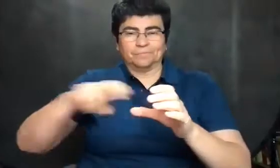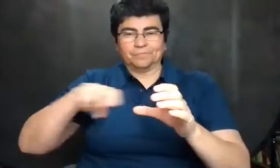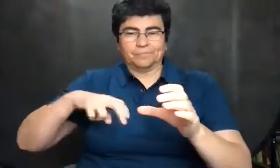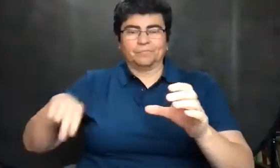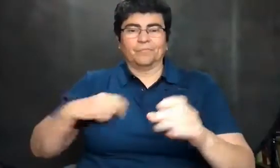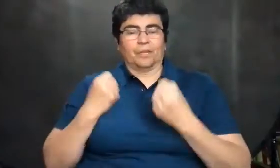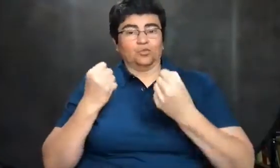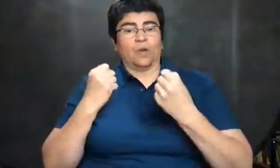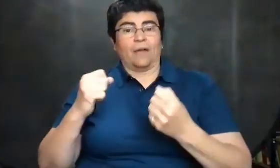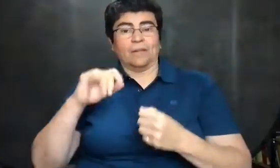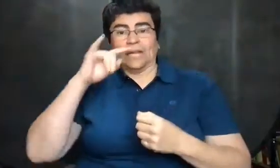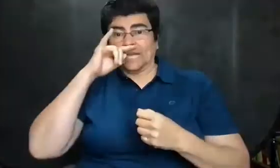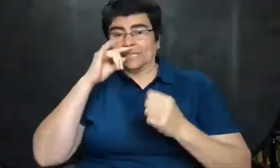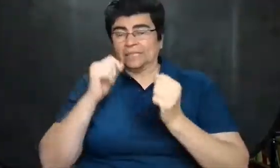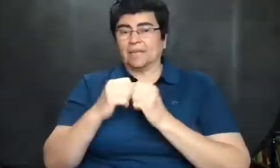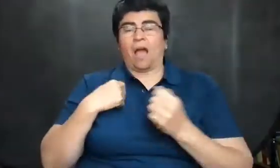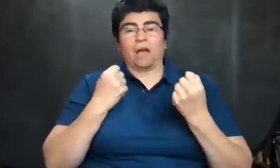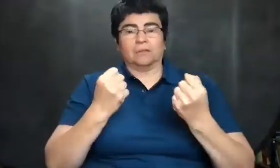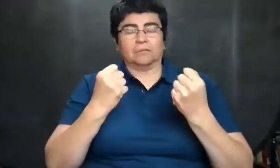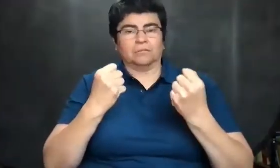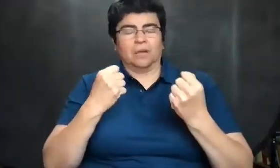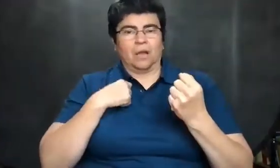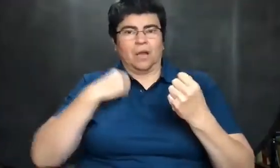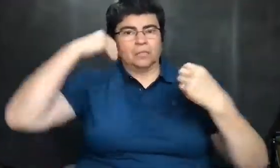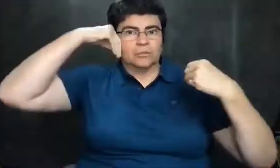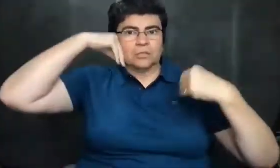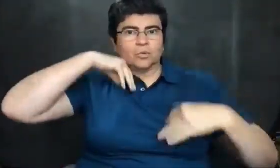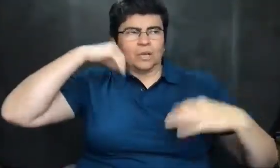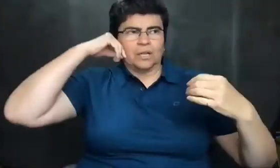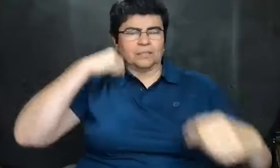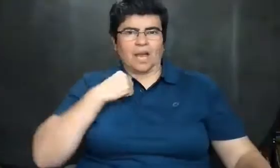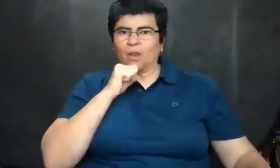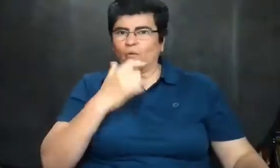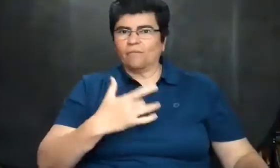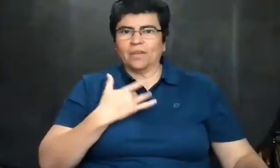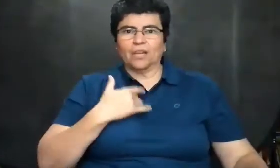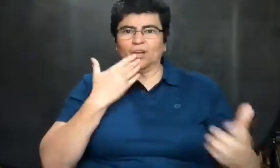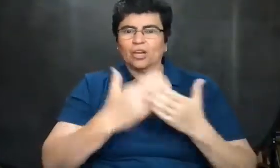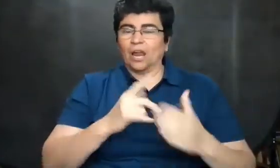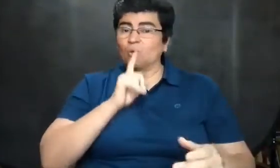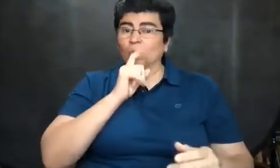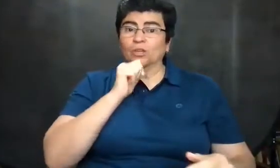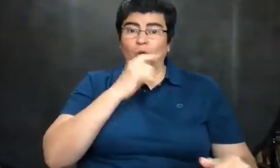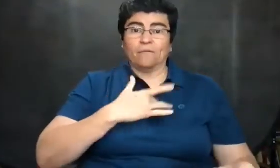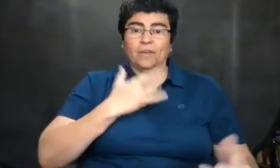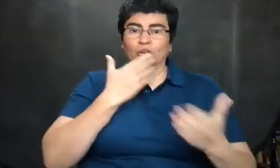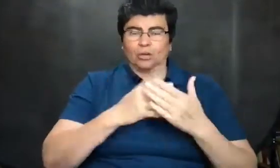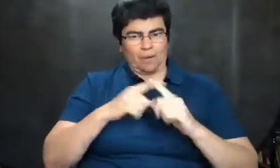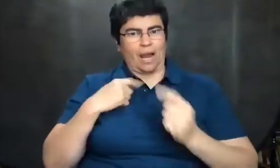country road. And I broke out in a sweat, and I thought, geez, I don't feel good. I really don't feel good, but I'm driving, and I got all these